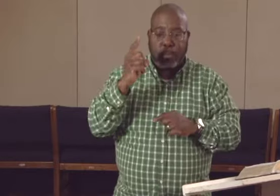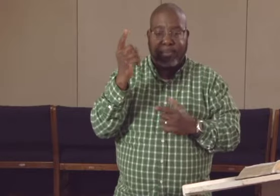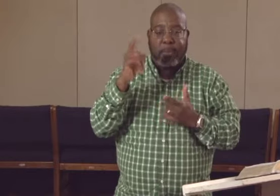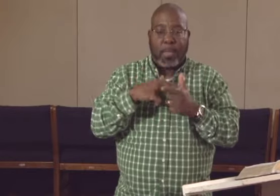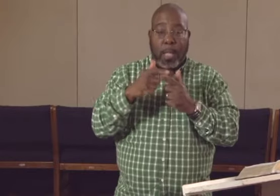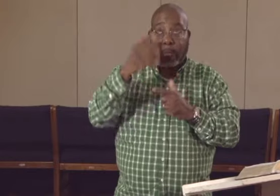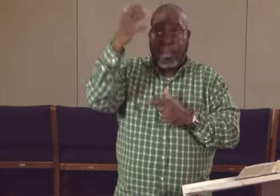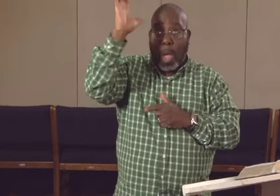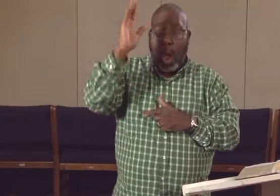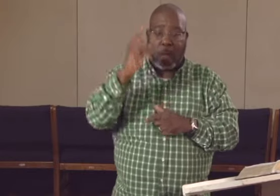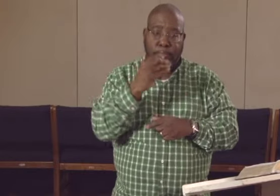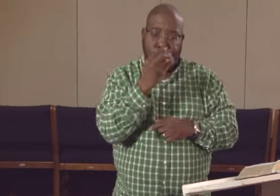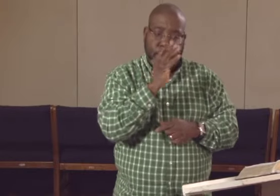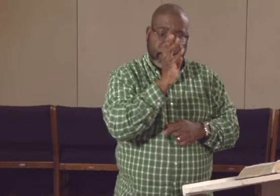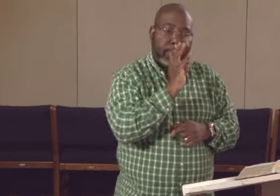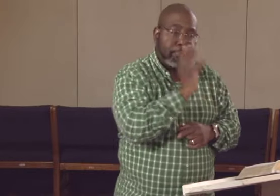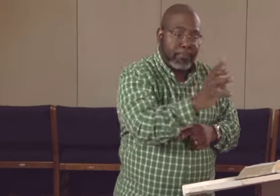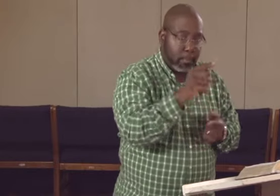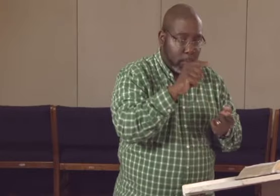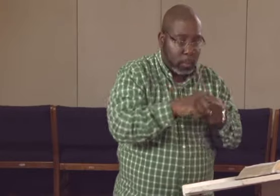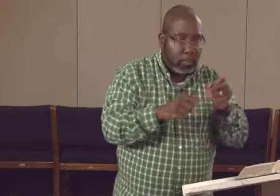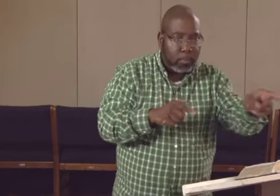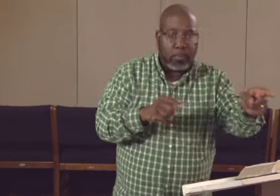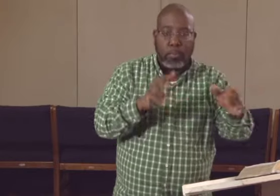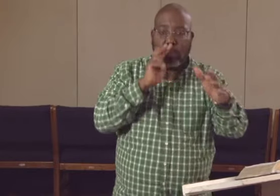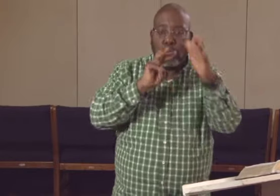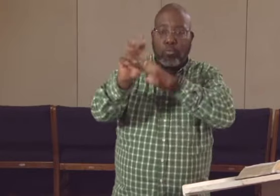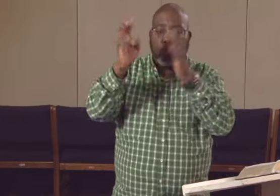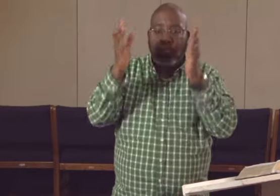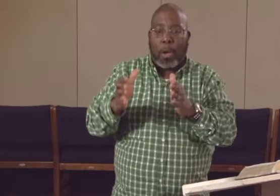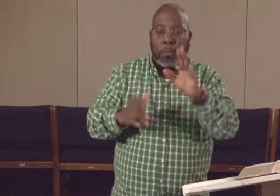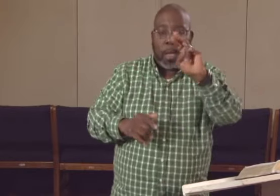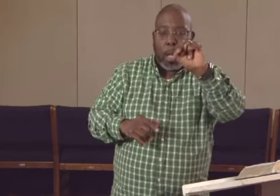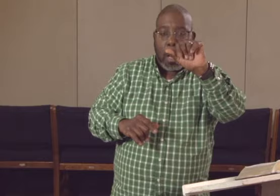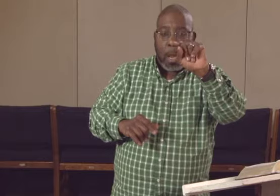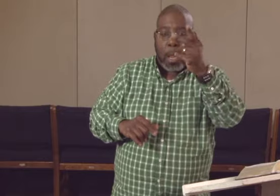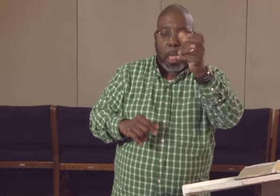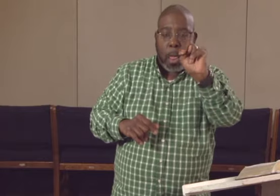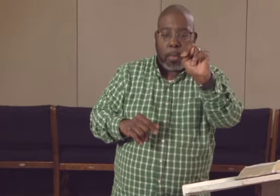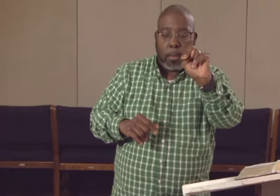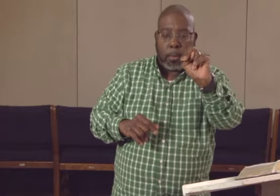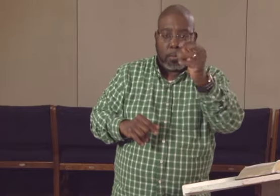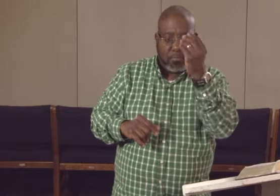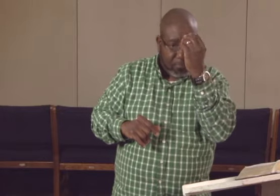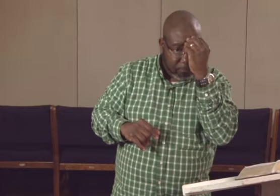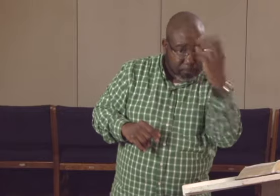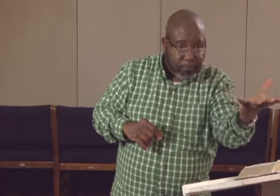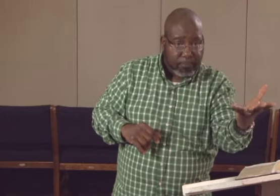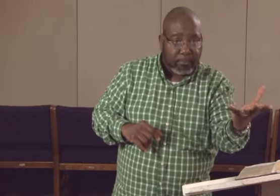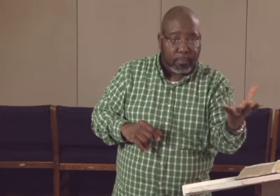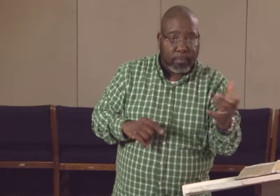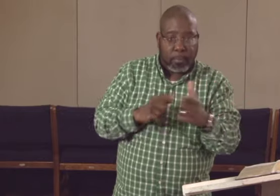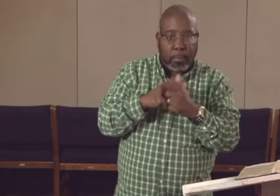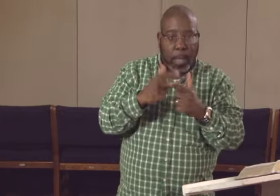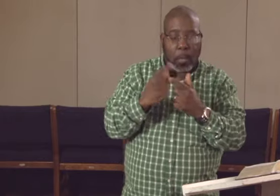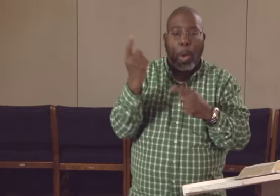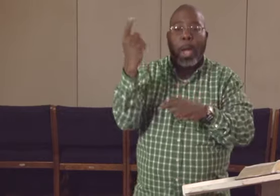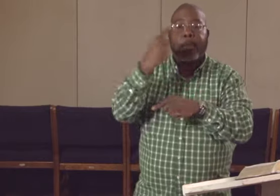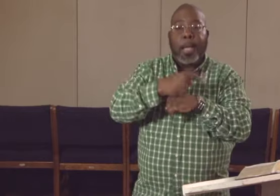so grieved in his heart. So God spoke to a prophet by the name of Nathan, and he let Nathan know what